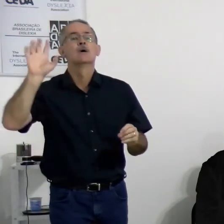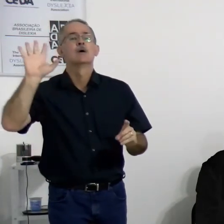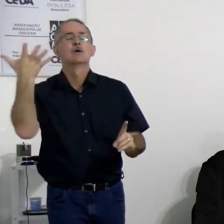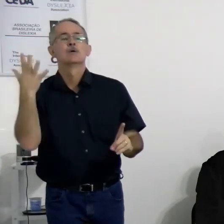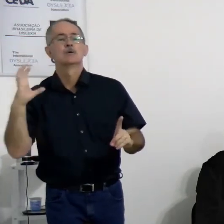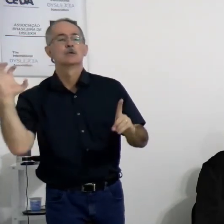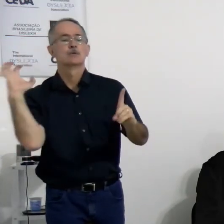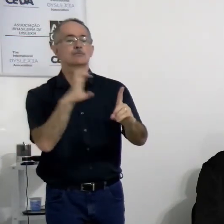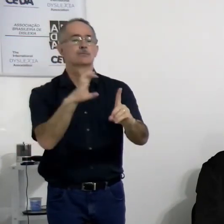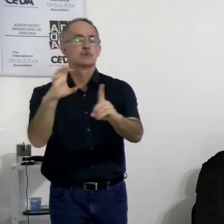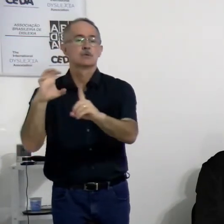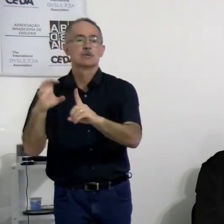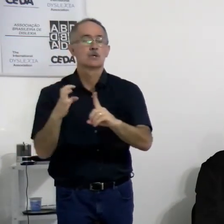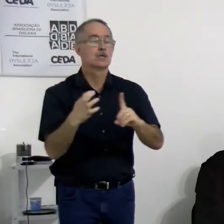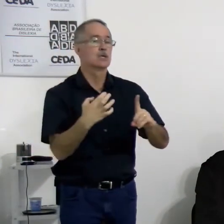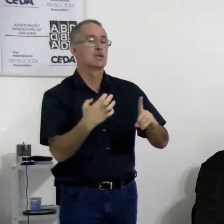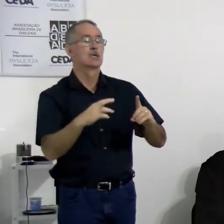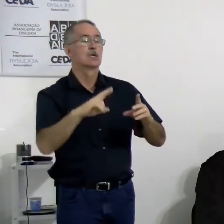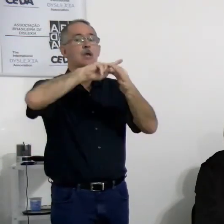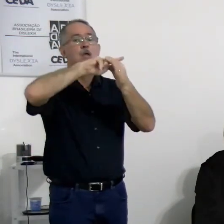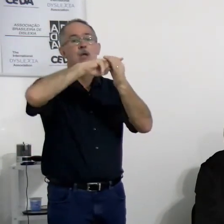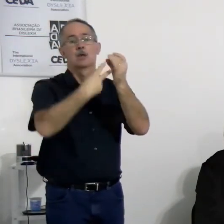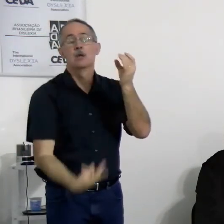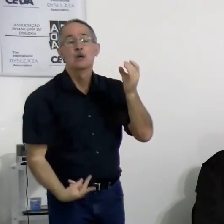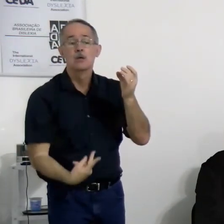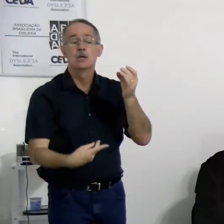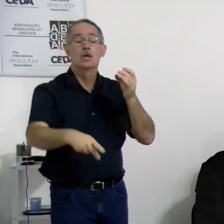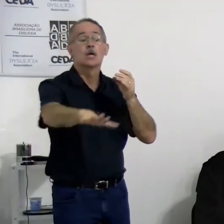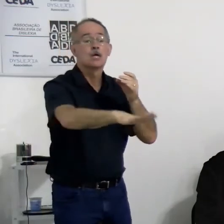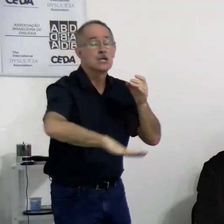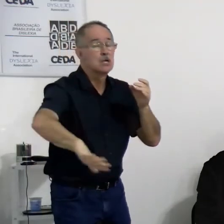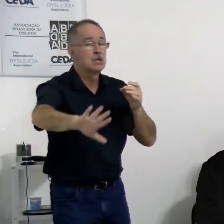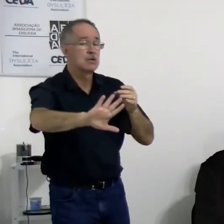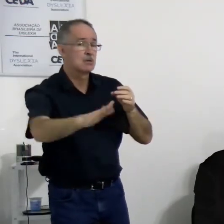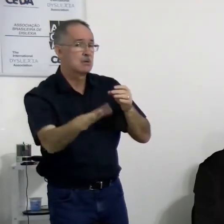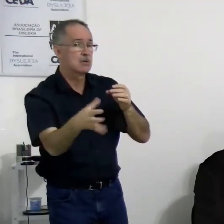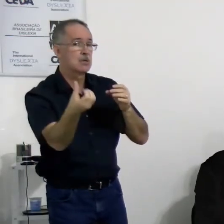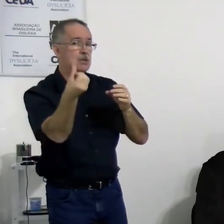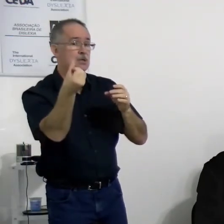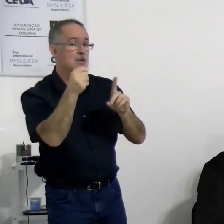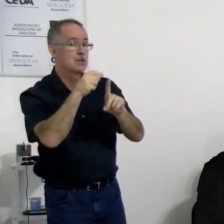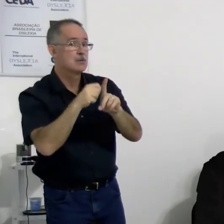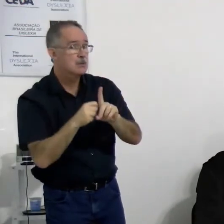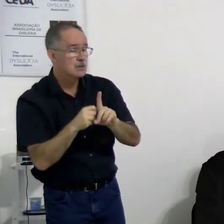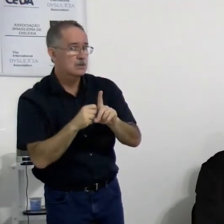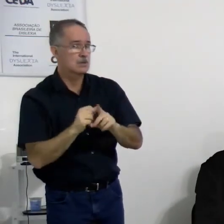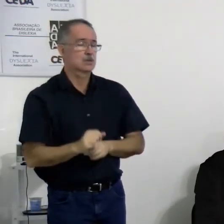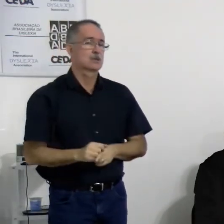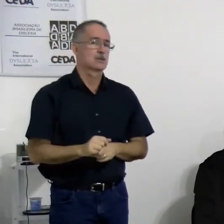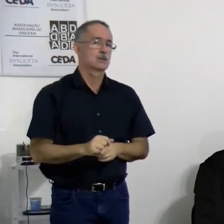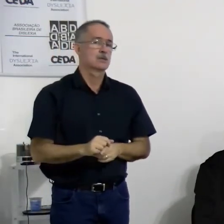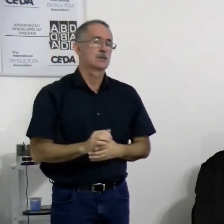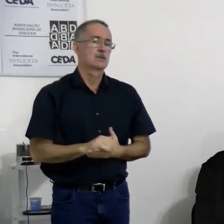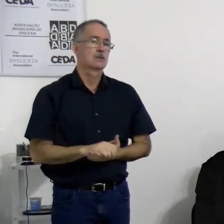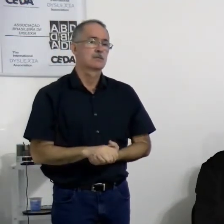exposição ao bilinguismo em crianças tão jovens quanto 6 meses de idade. So the good news